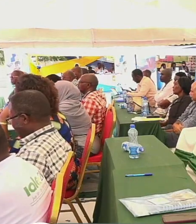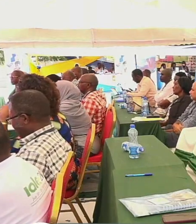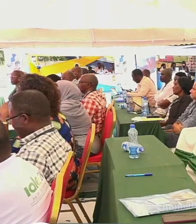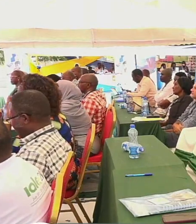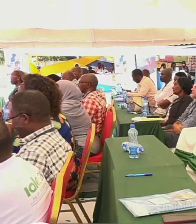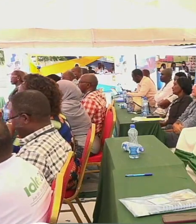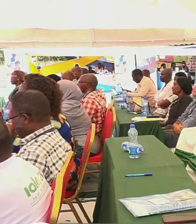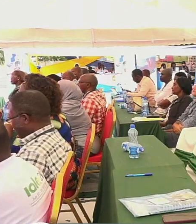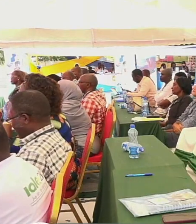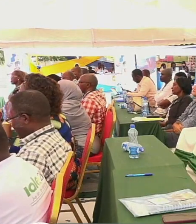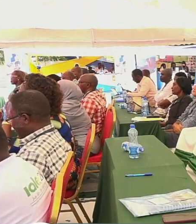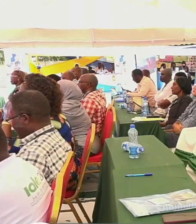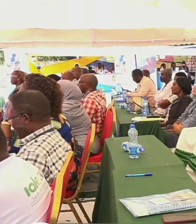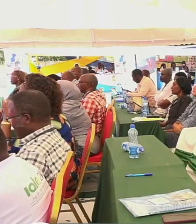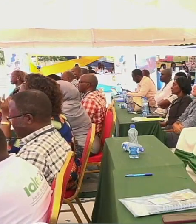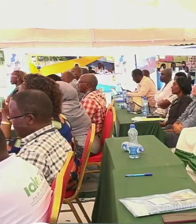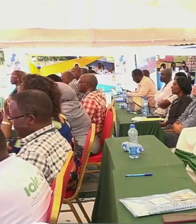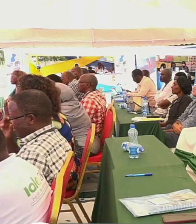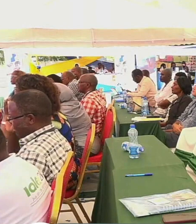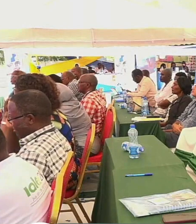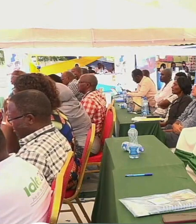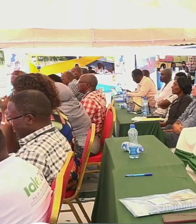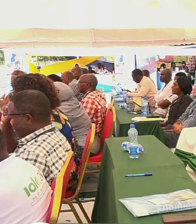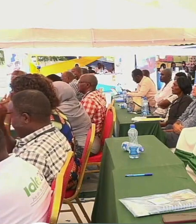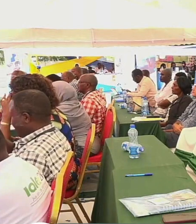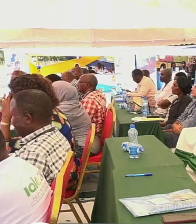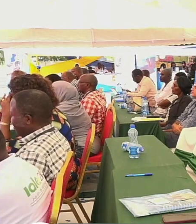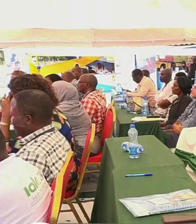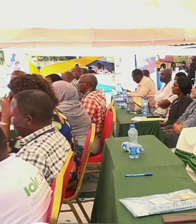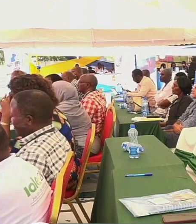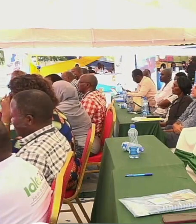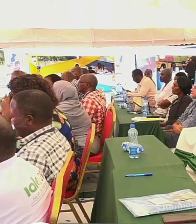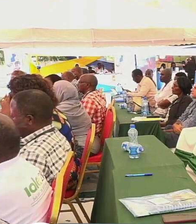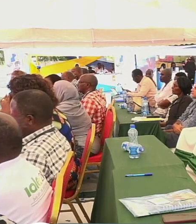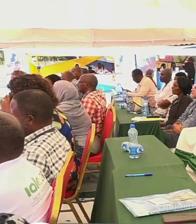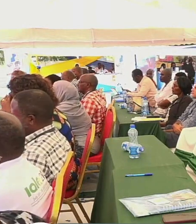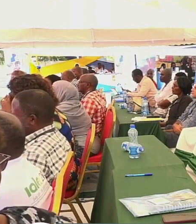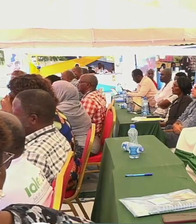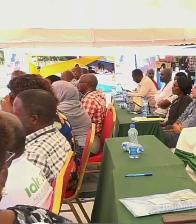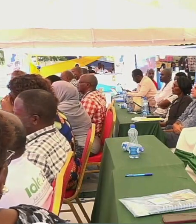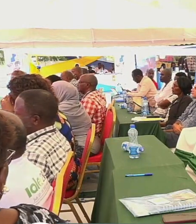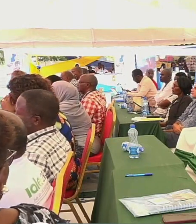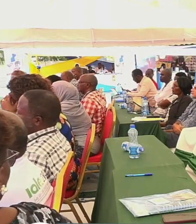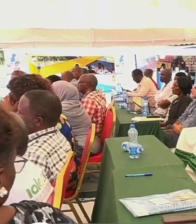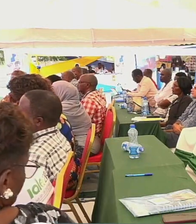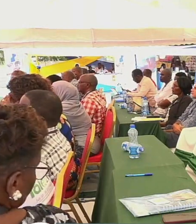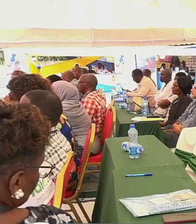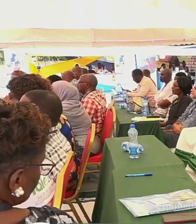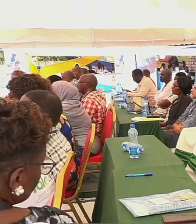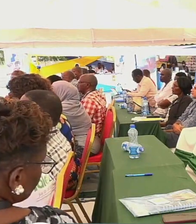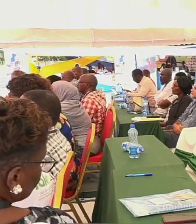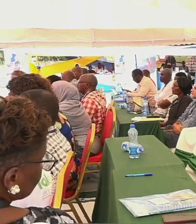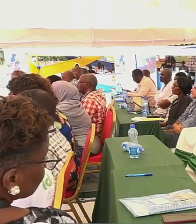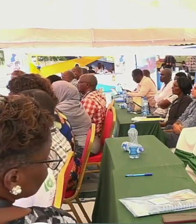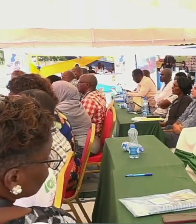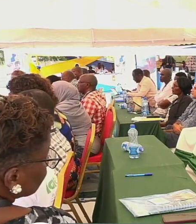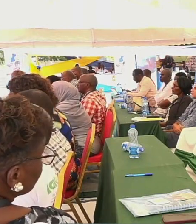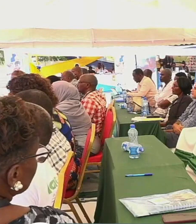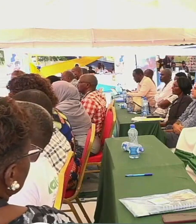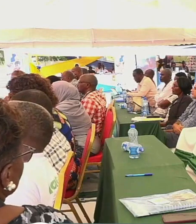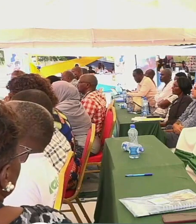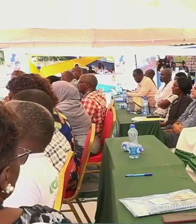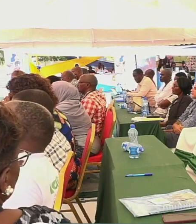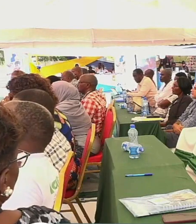speak, and 5 are under different stages of completion. We are still constructing more